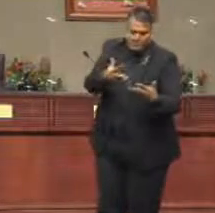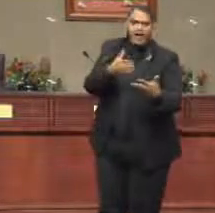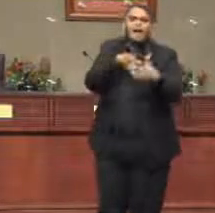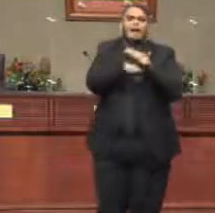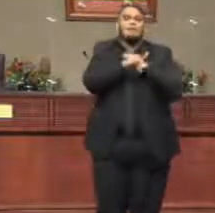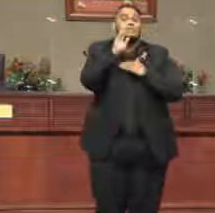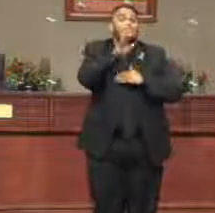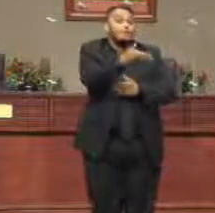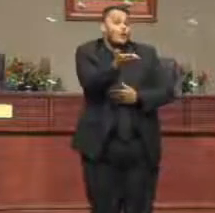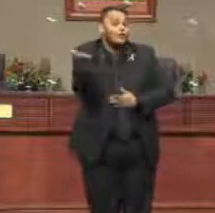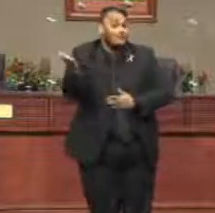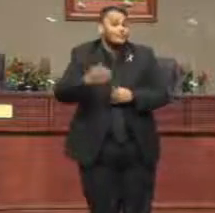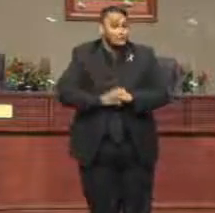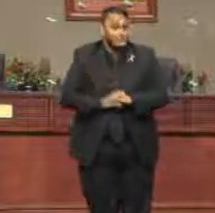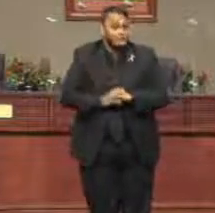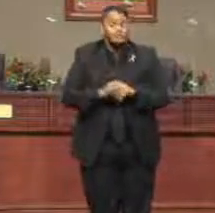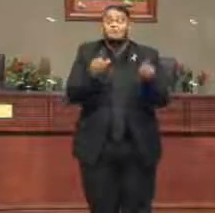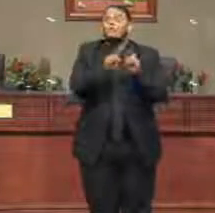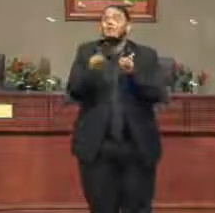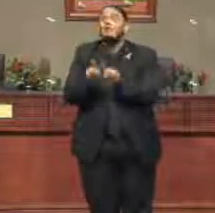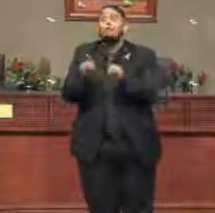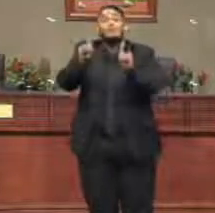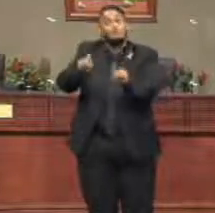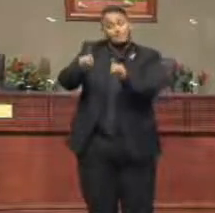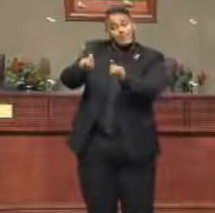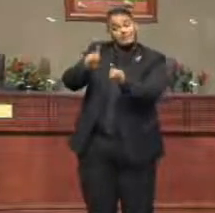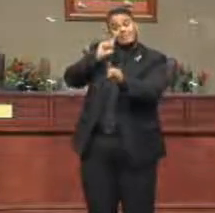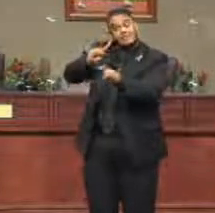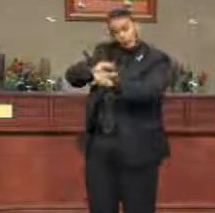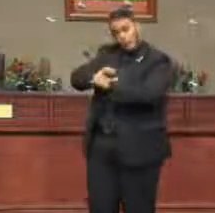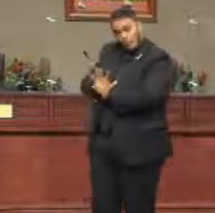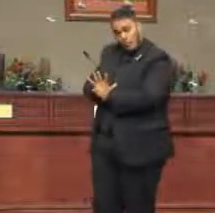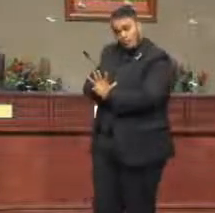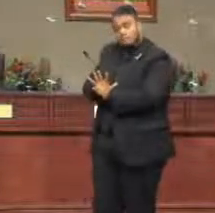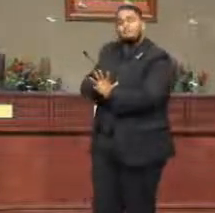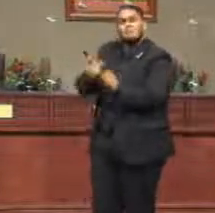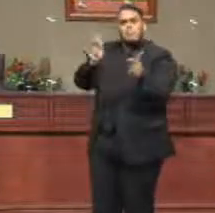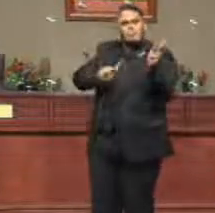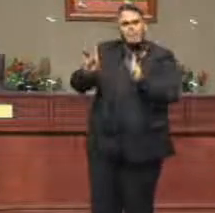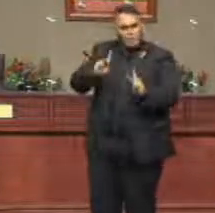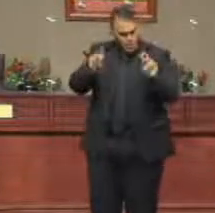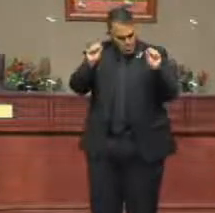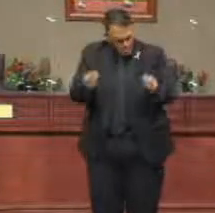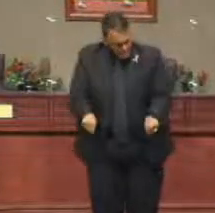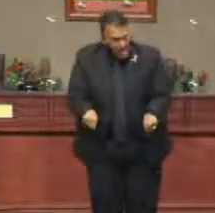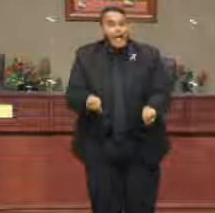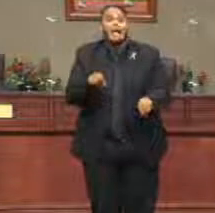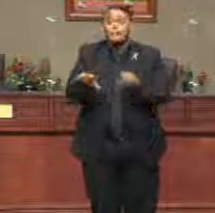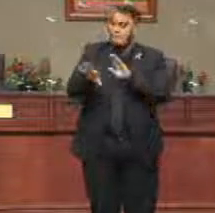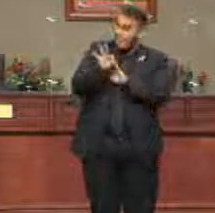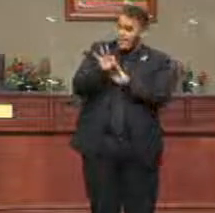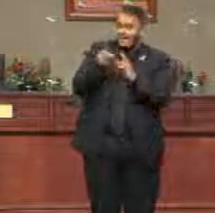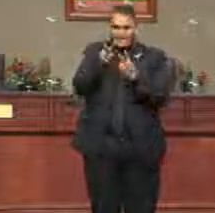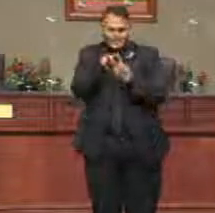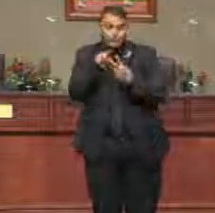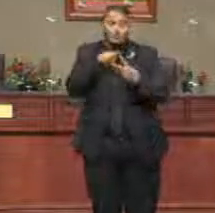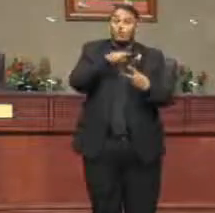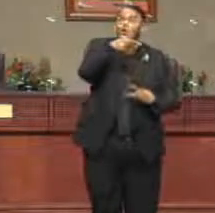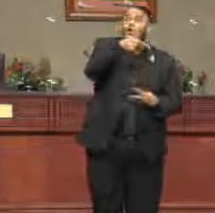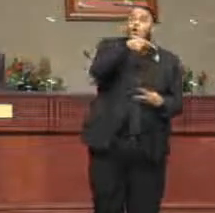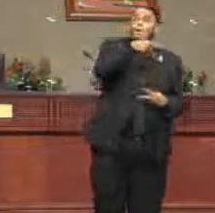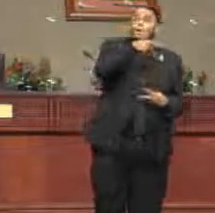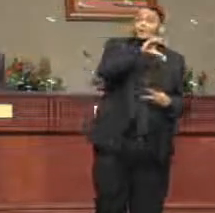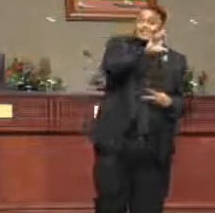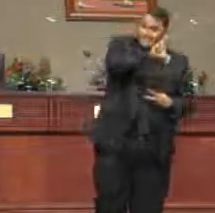know that as far as testing for the coronavirus, individuals can select either the molecular PCR or the rapid